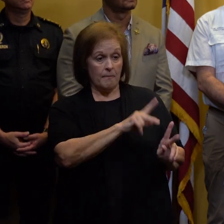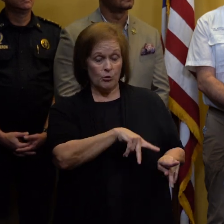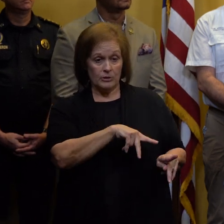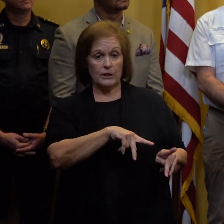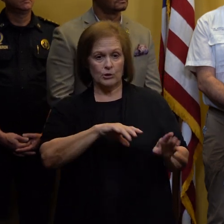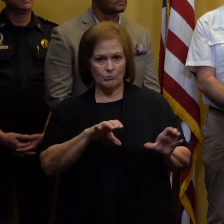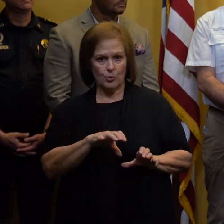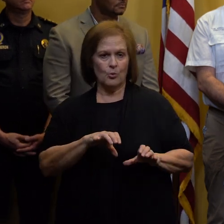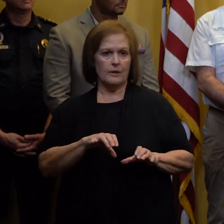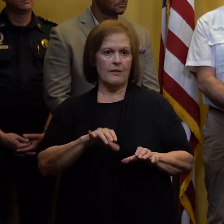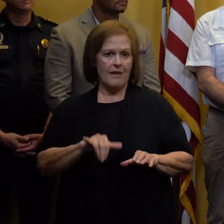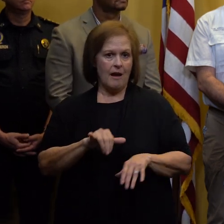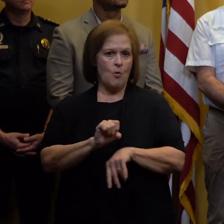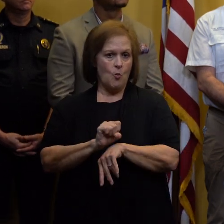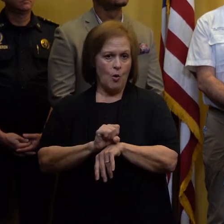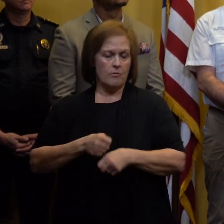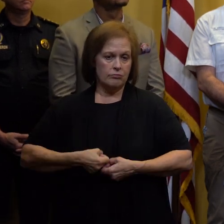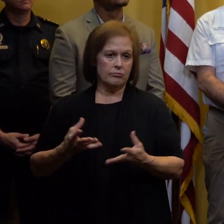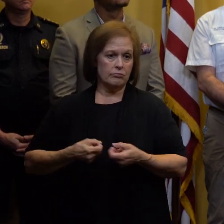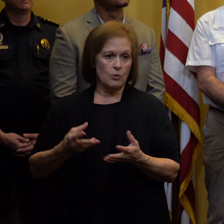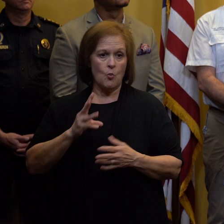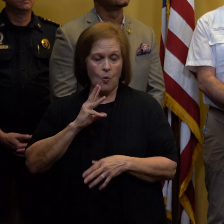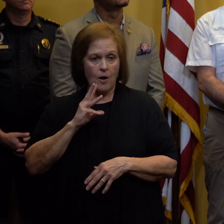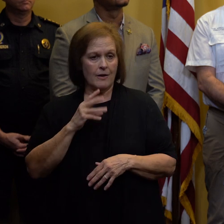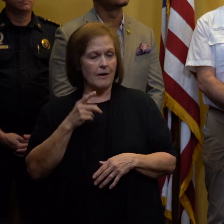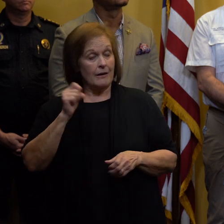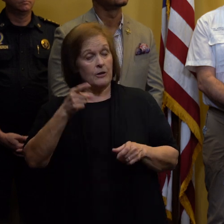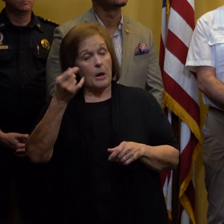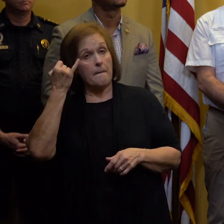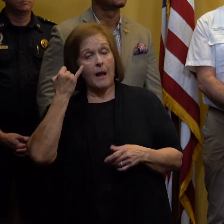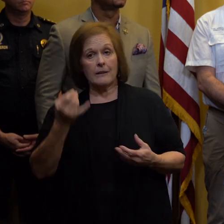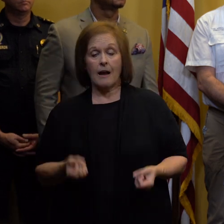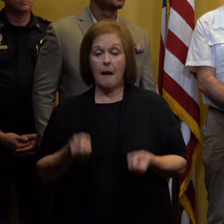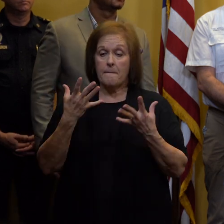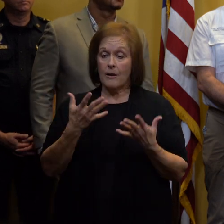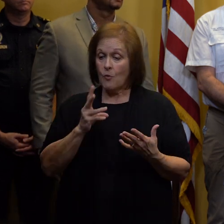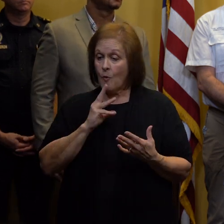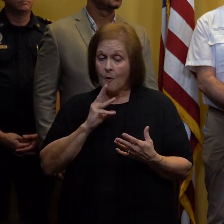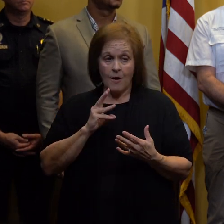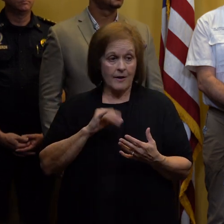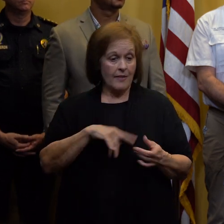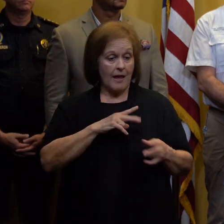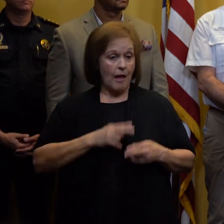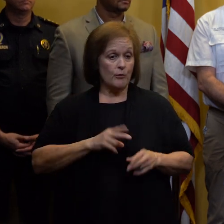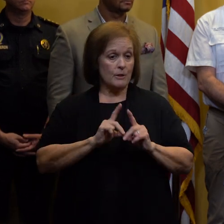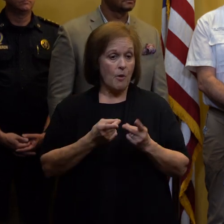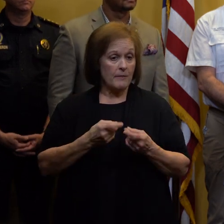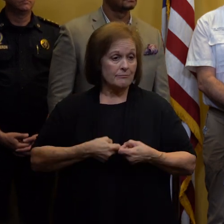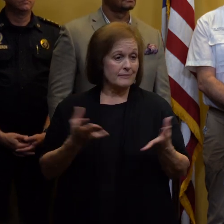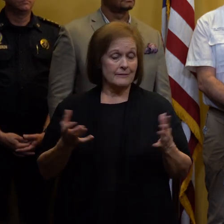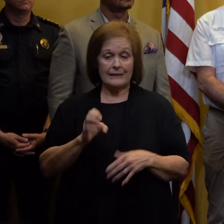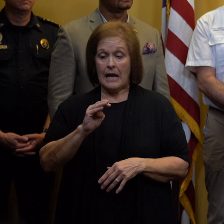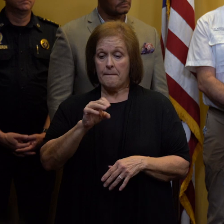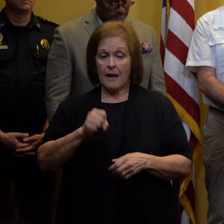doing those numbers. You can only imagine how many bottles of waters the health department has given out, the EMS